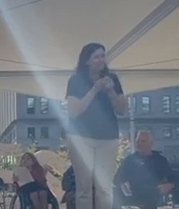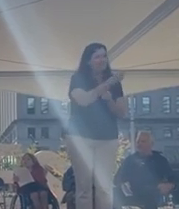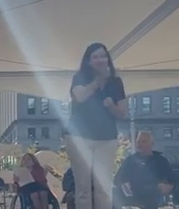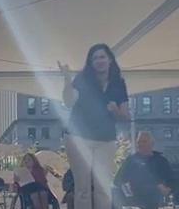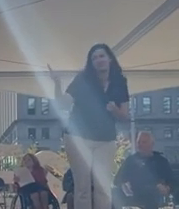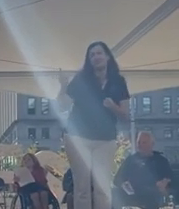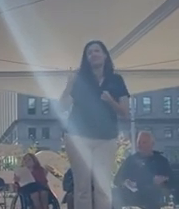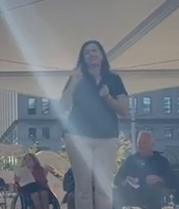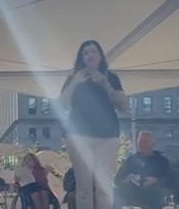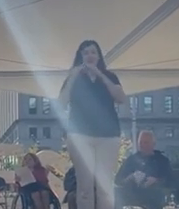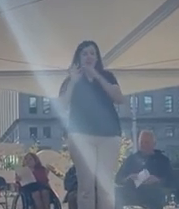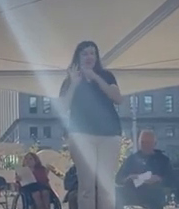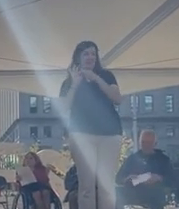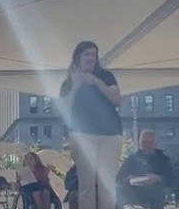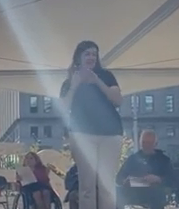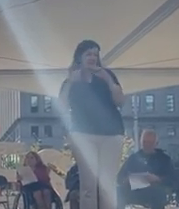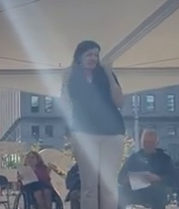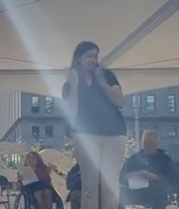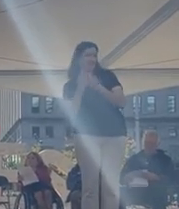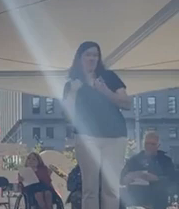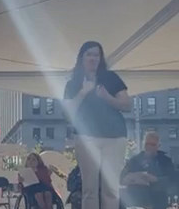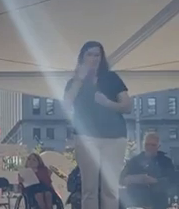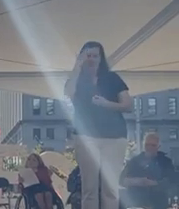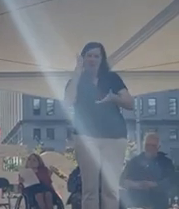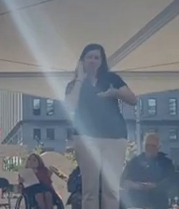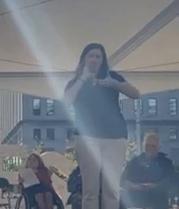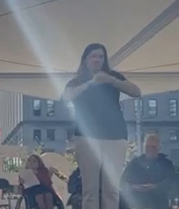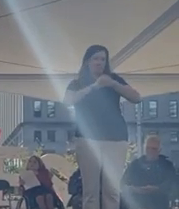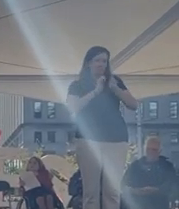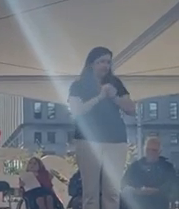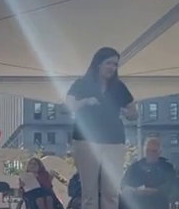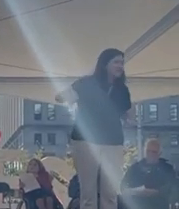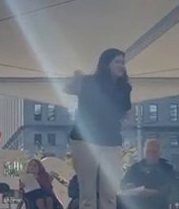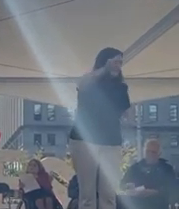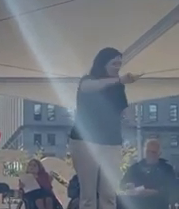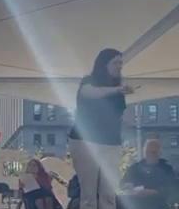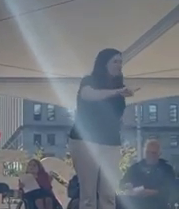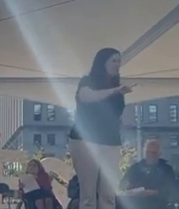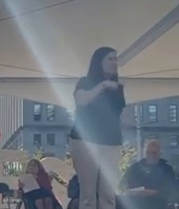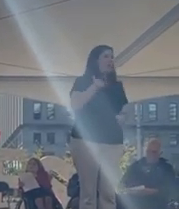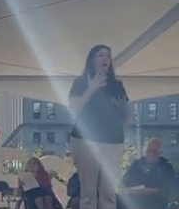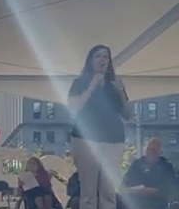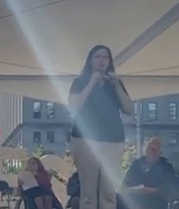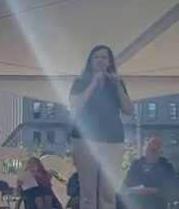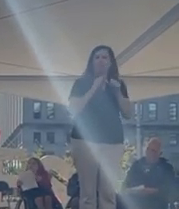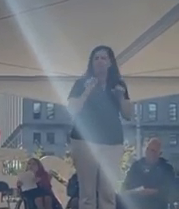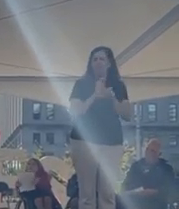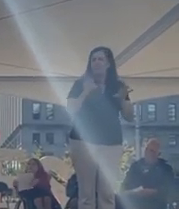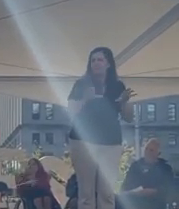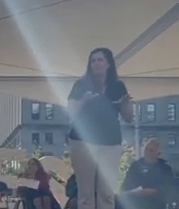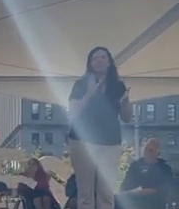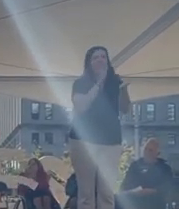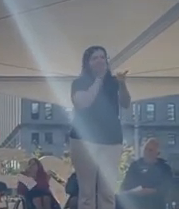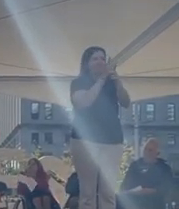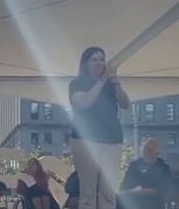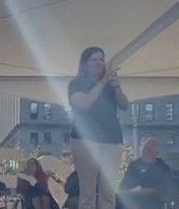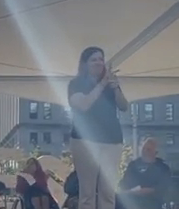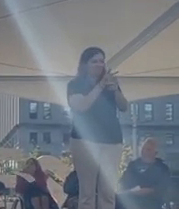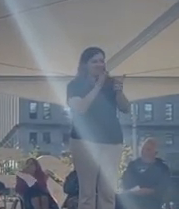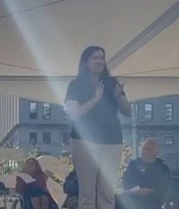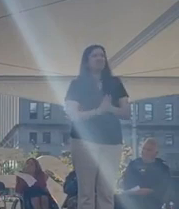the Community Relations Department that feels we're your partner. And we're looking forward to continuing the work. Take care.